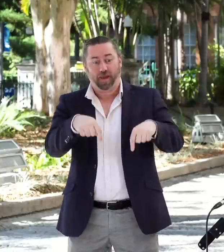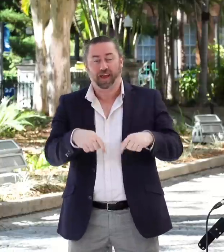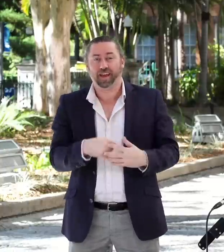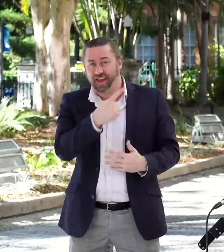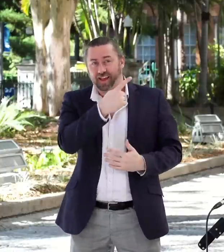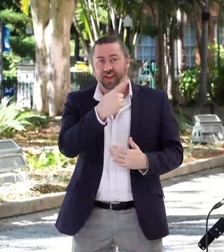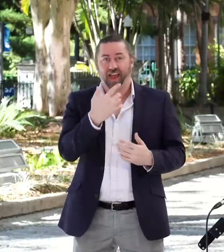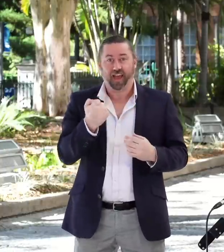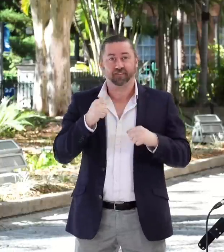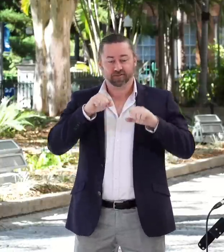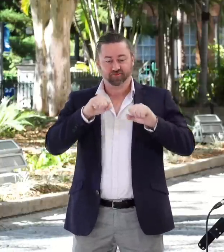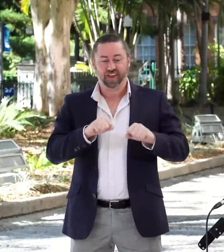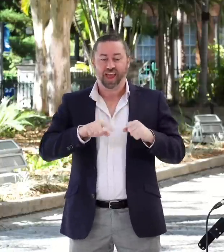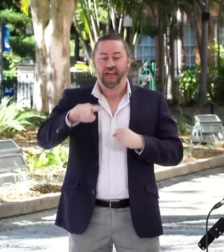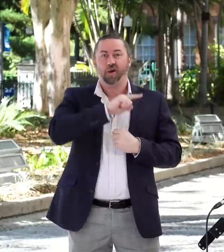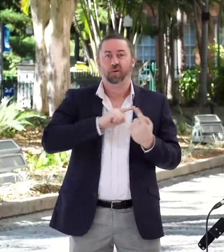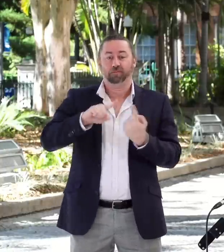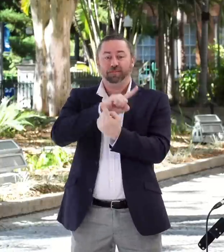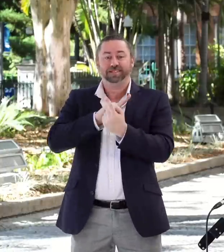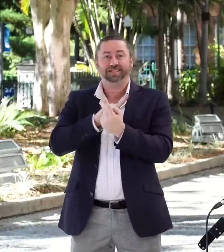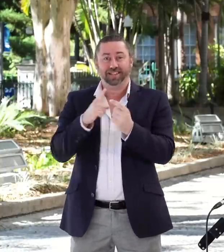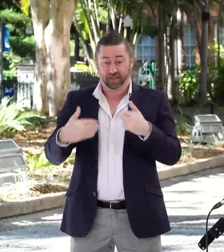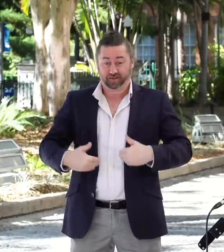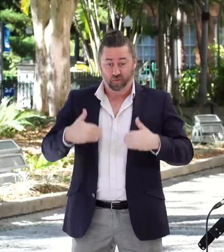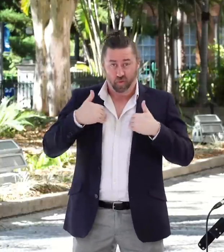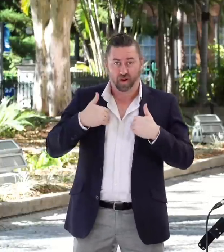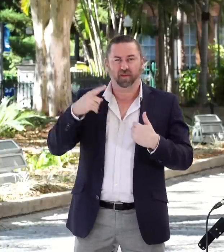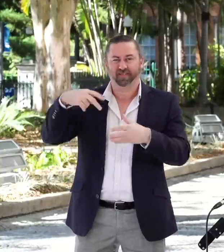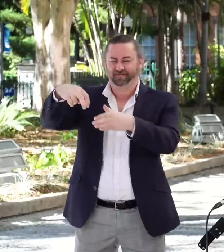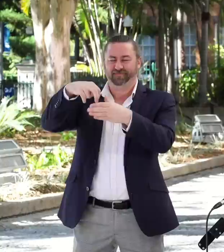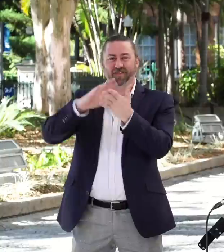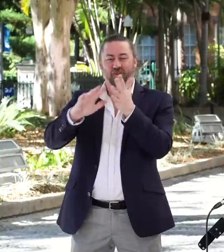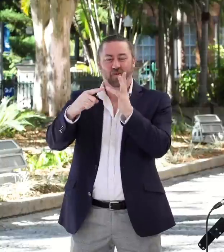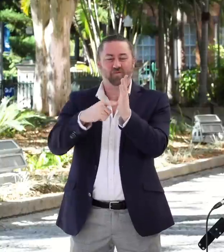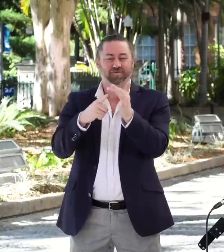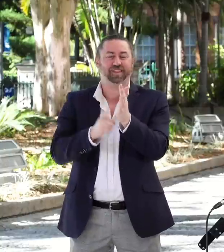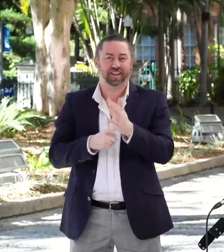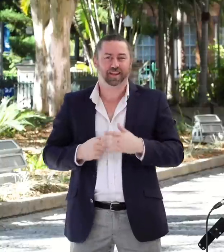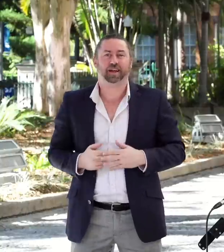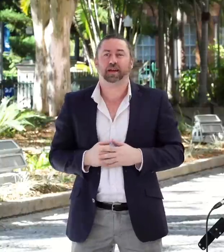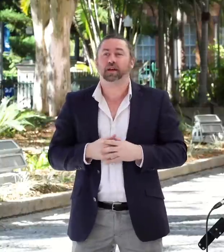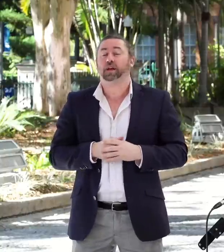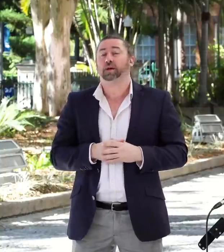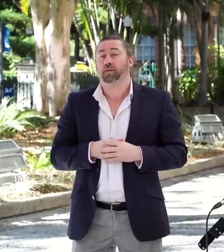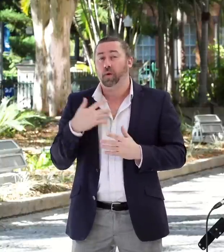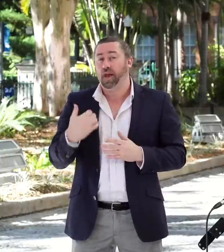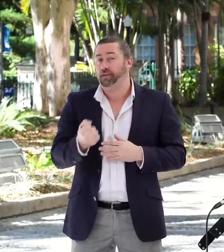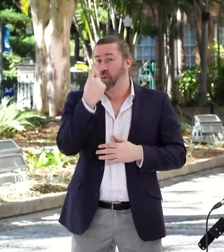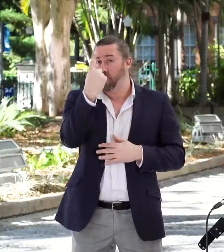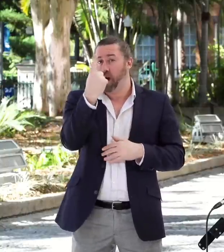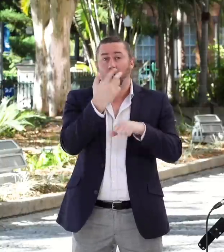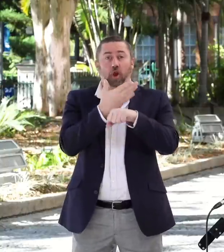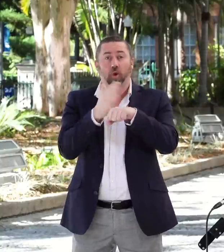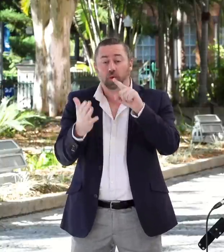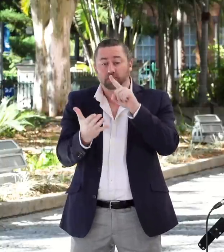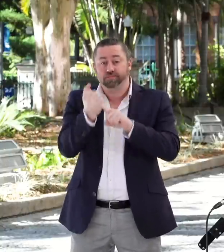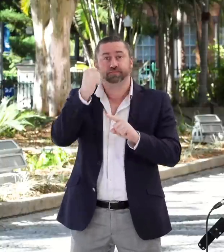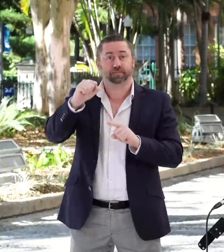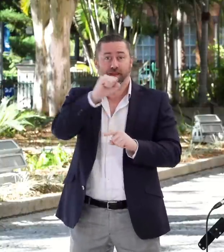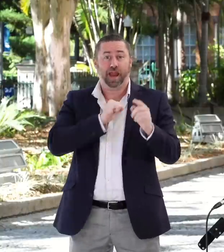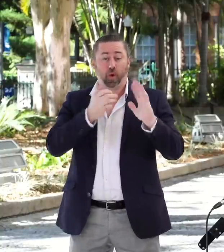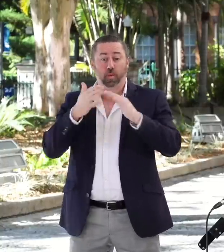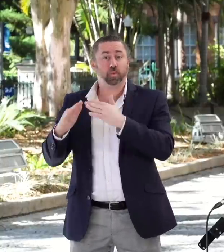COVID briefing this morning, although she has to do it from hotel quarantine. I can report one new community case this